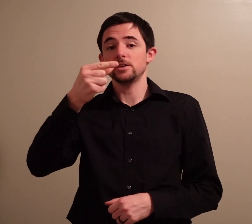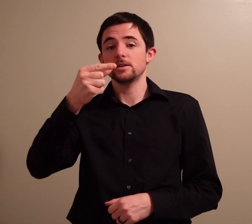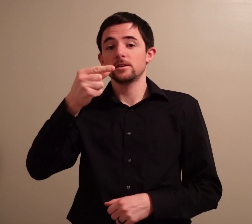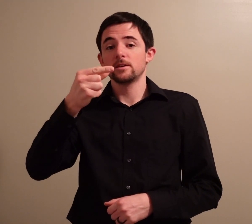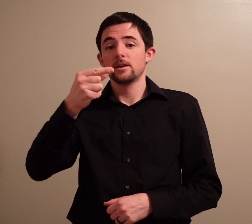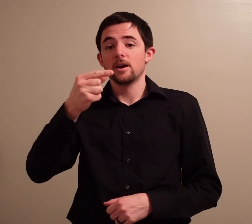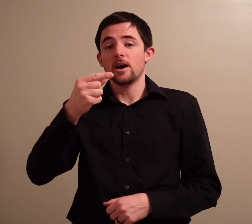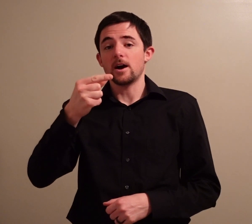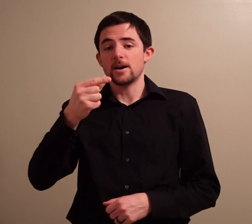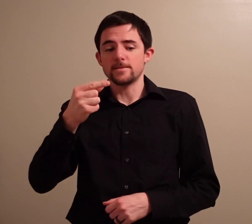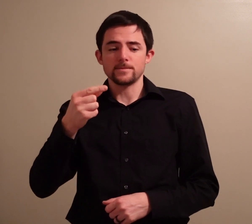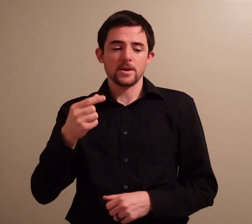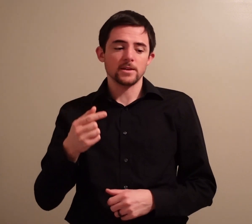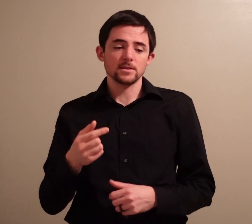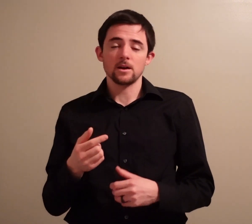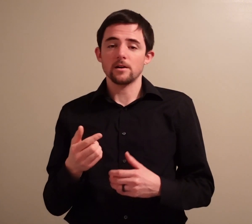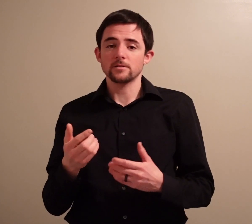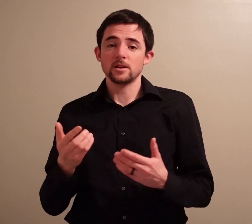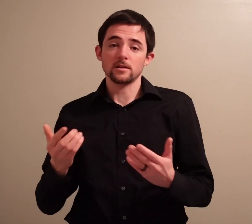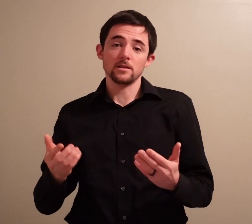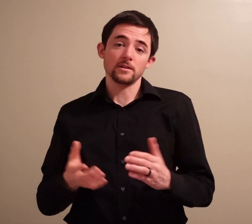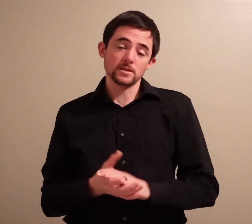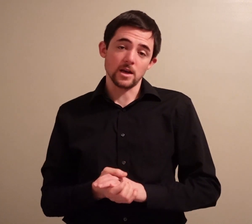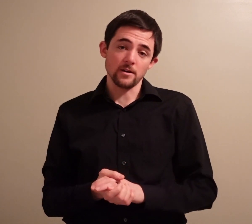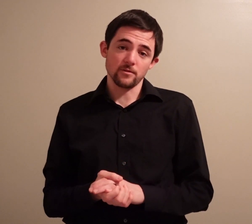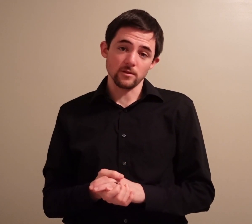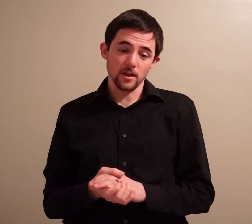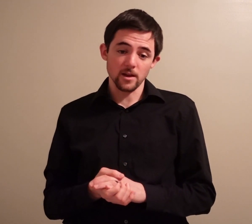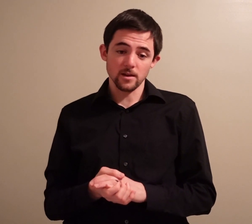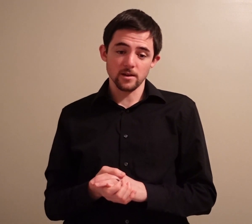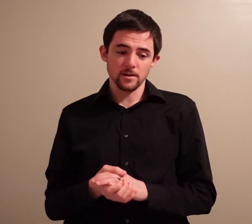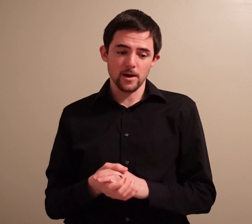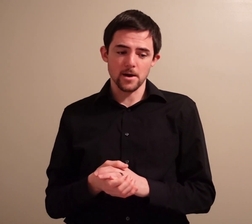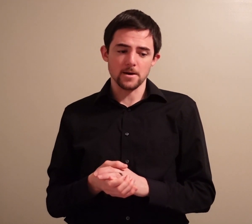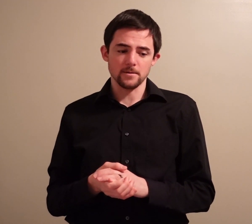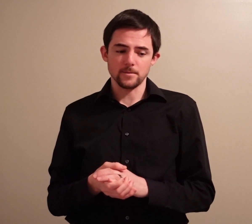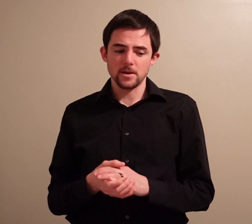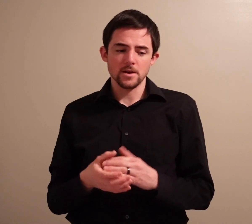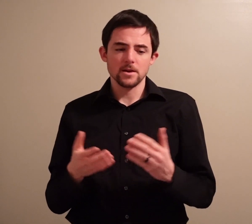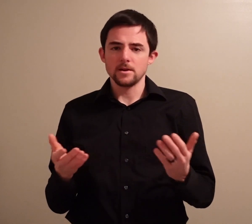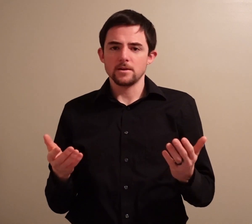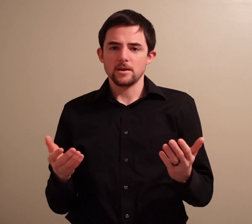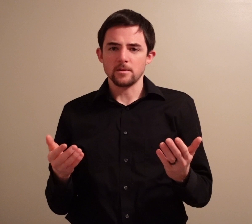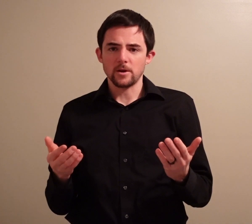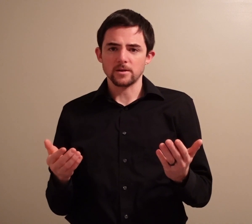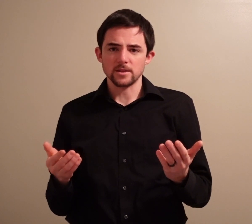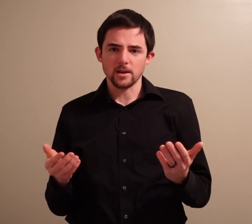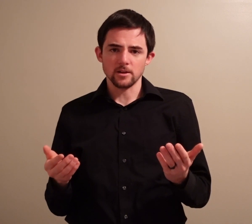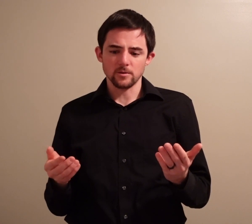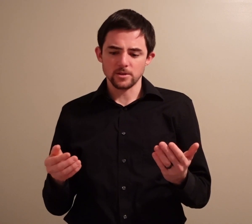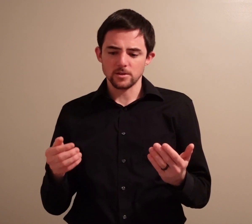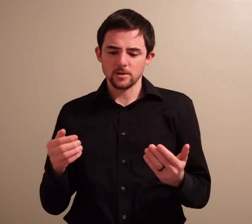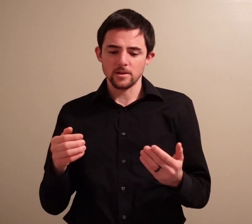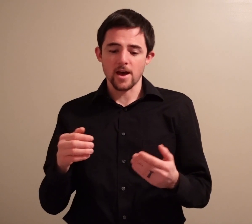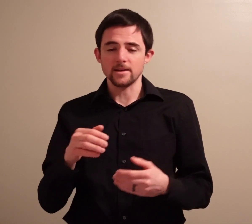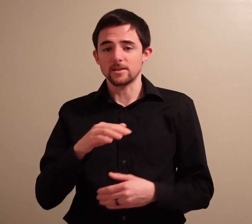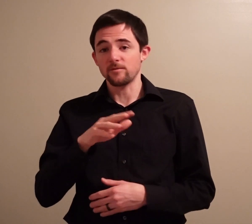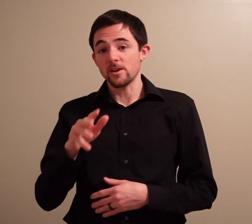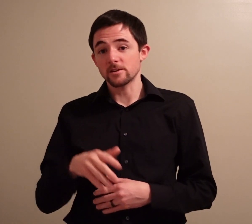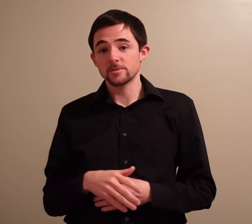L-E-G. There's not a clear sign for leg in American Sign Language that isn't finger